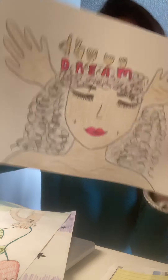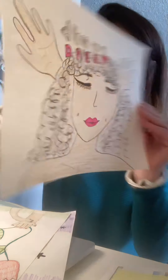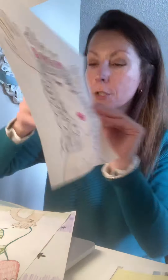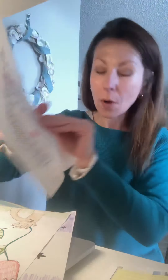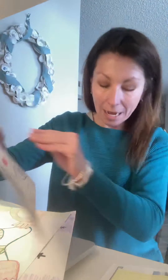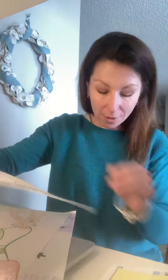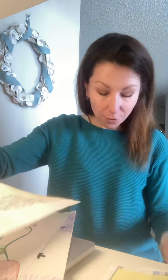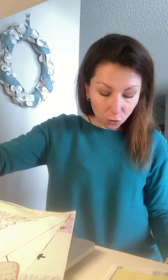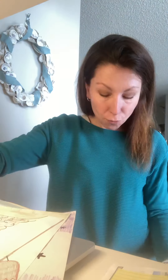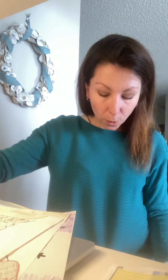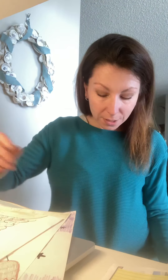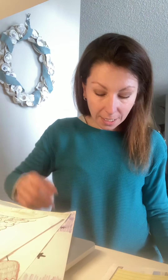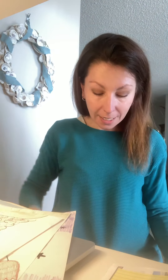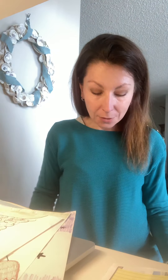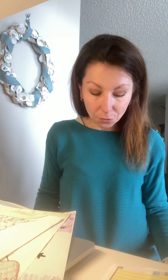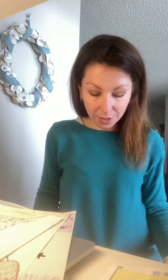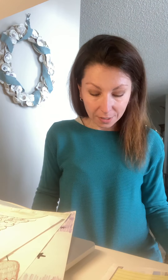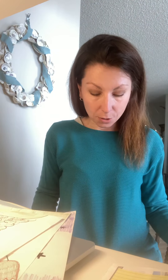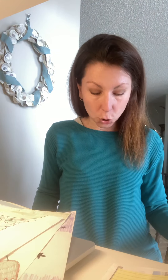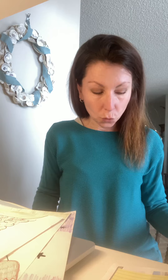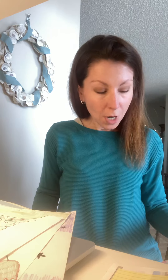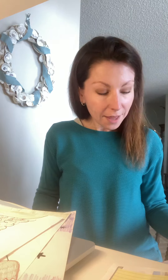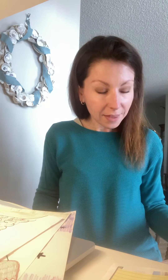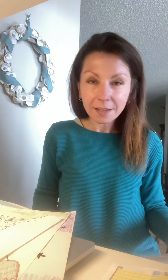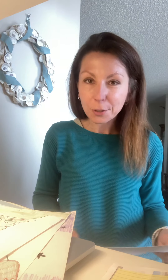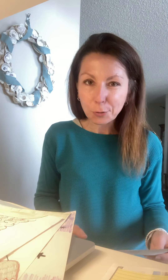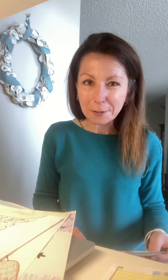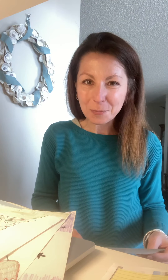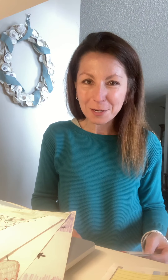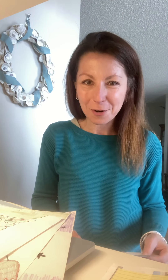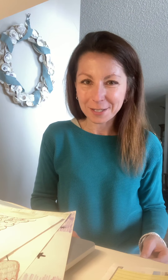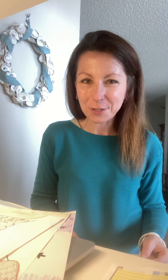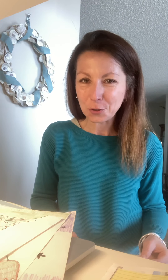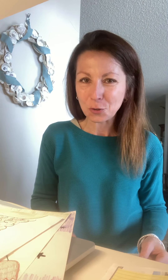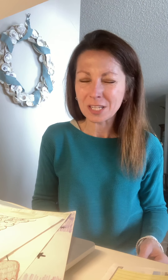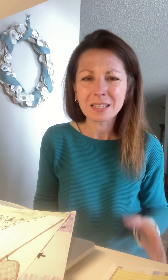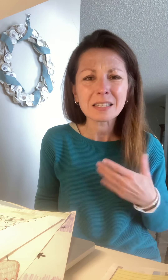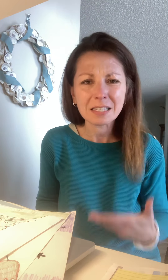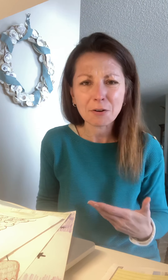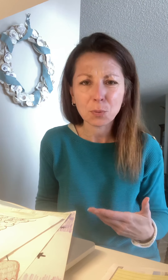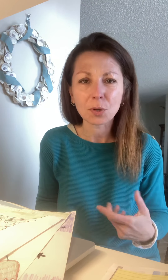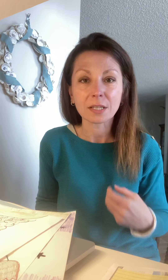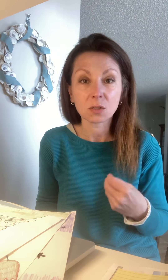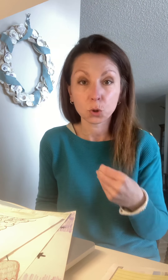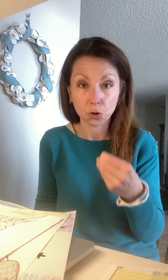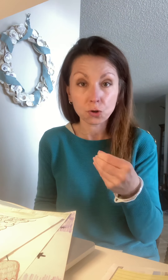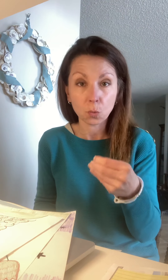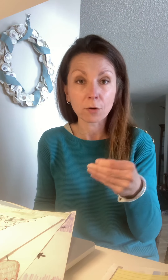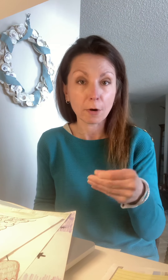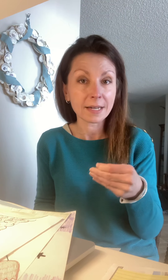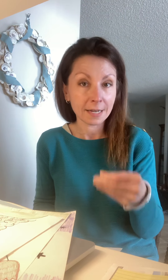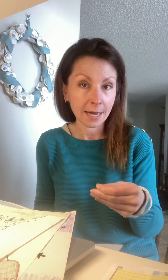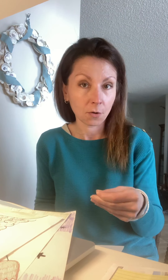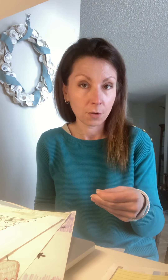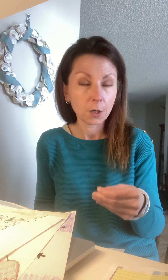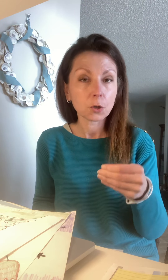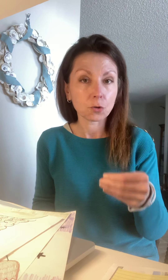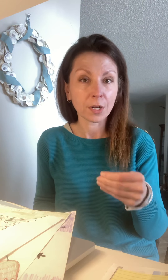So however you want to handle this, do not think that you need to be an artist to do this. This is therapeutic. This is what you're doing right now during